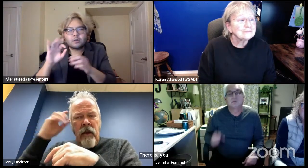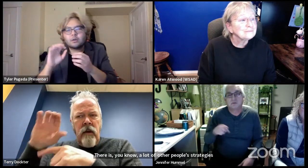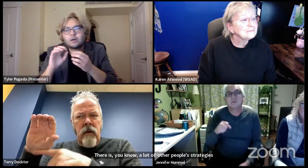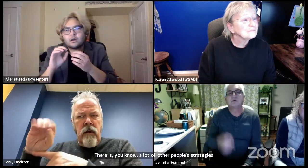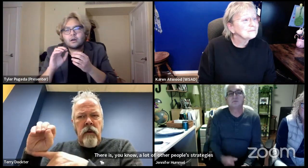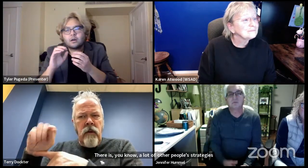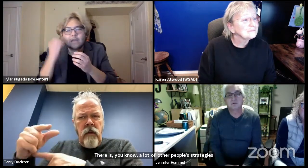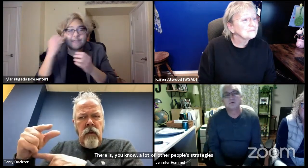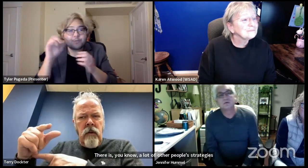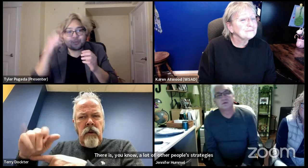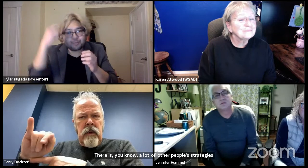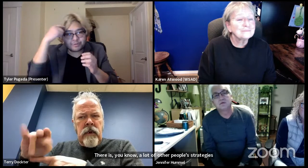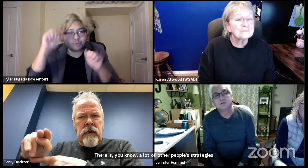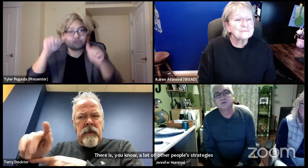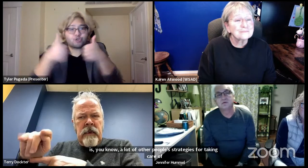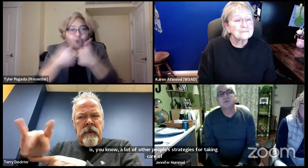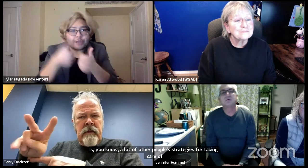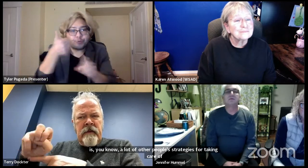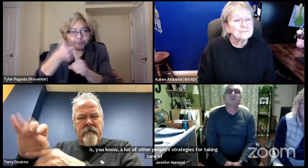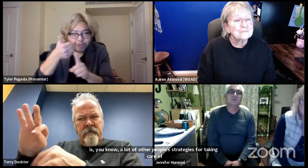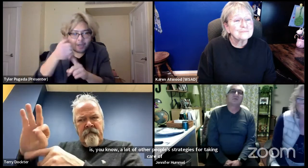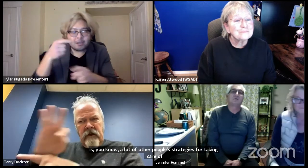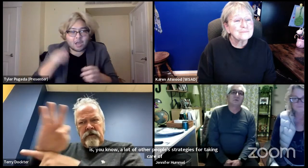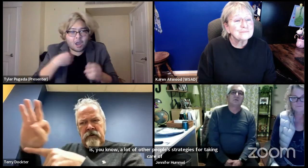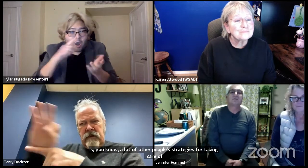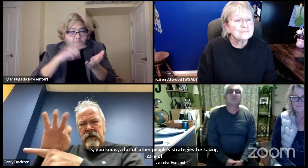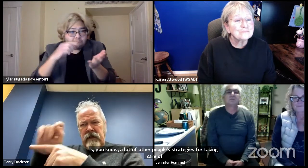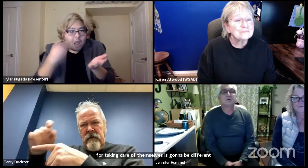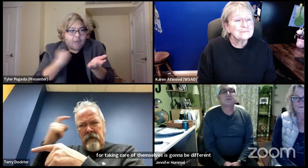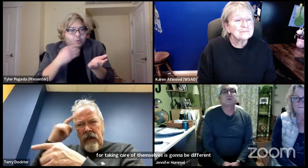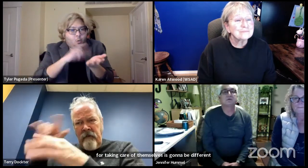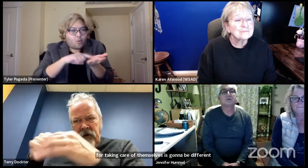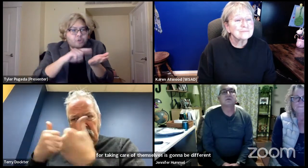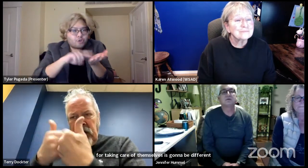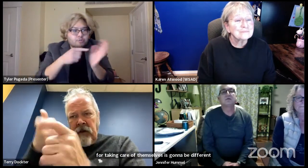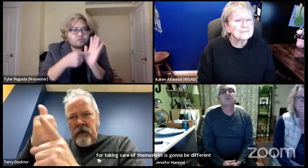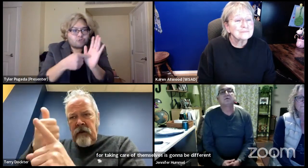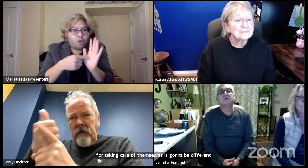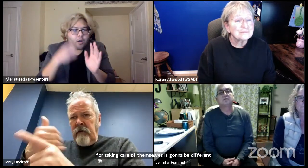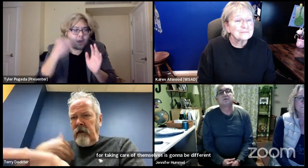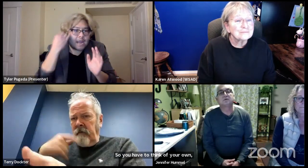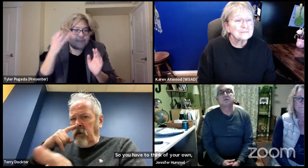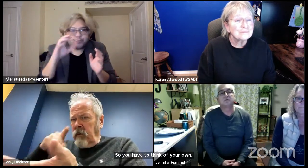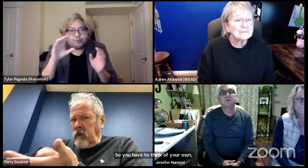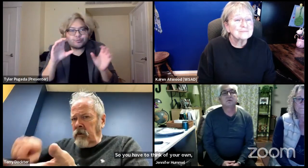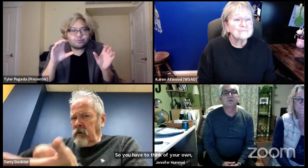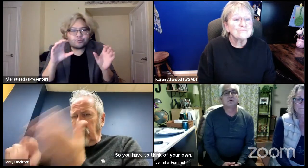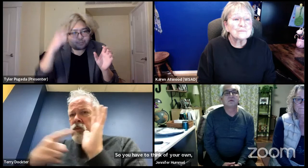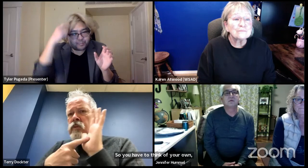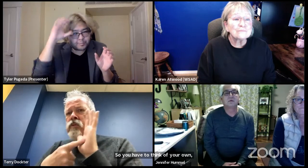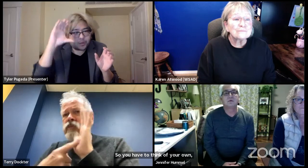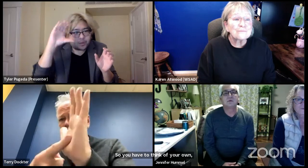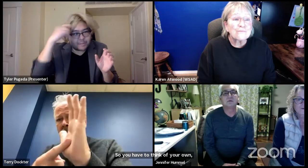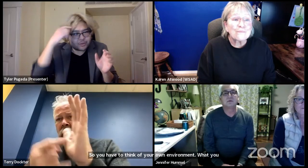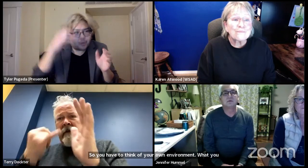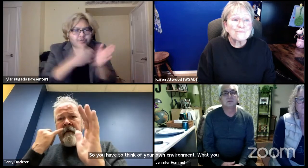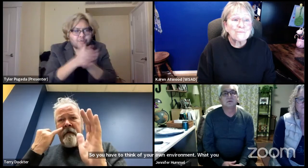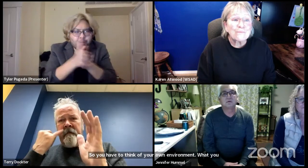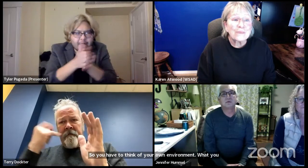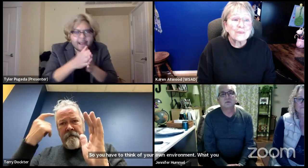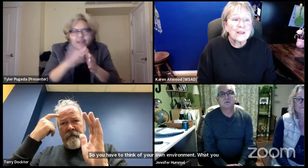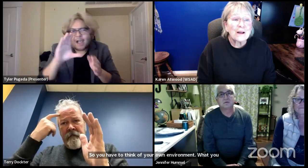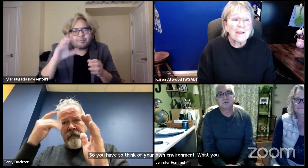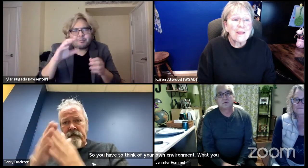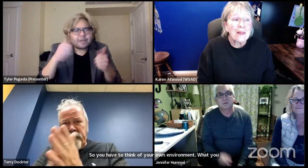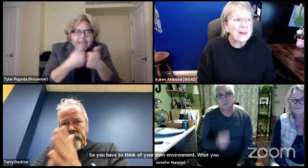we're talking about cognitive functioning. And so that's why we want you to challenge yourself on a mental level, because research shows that